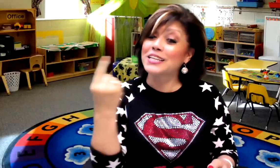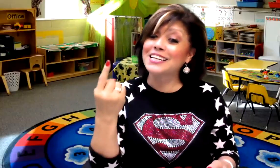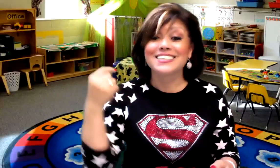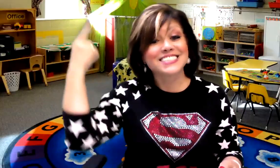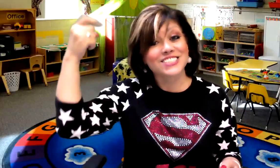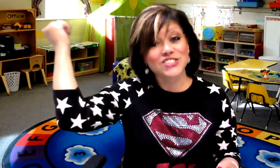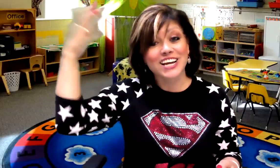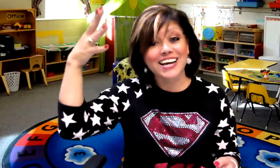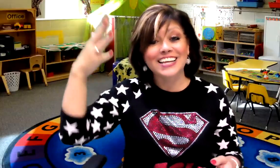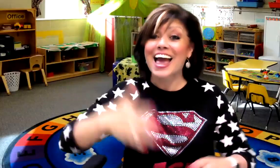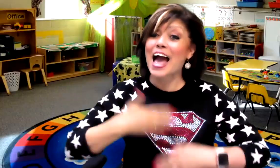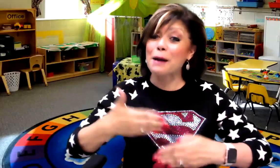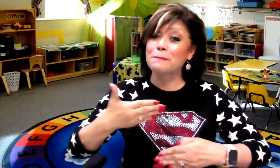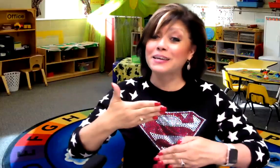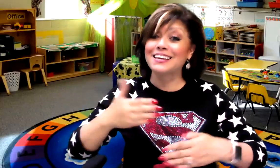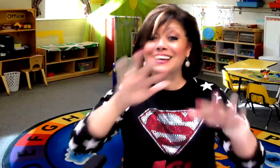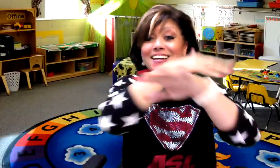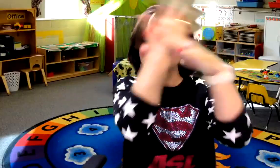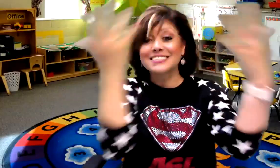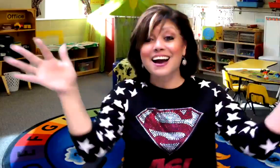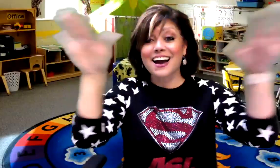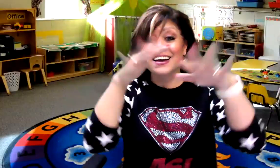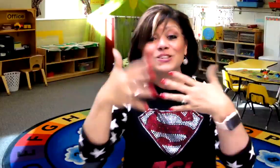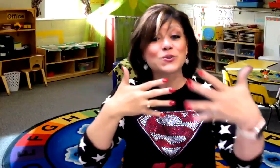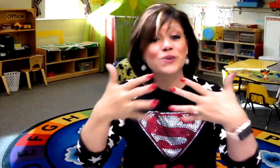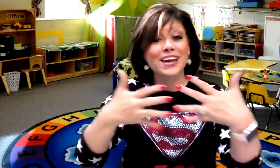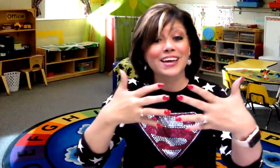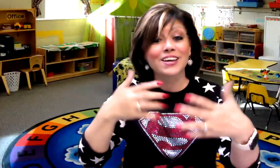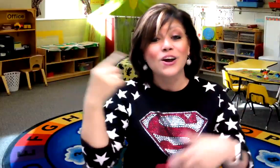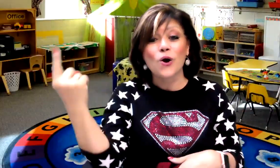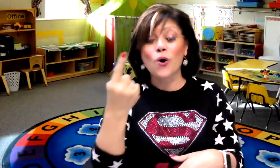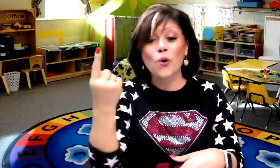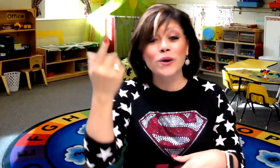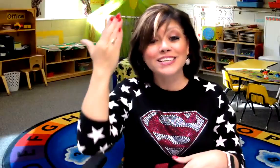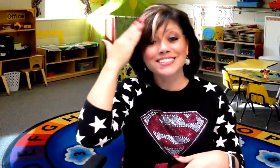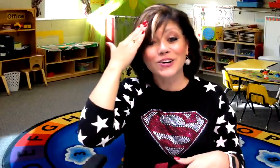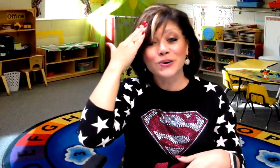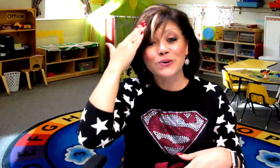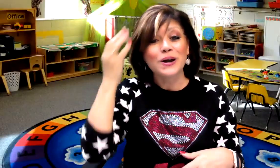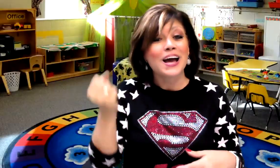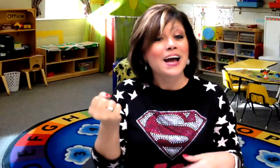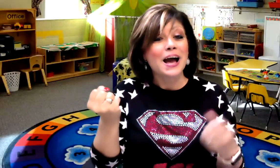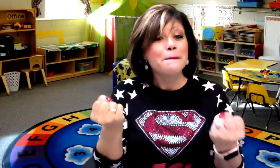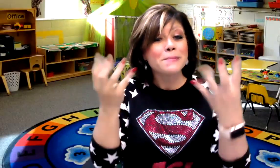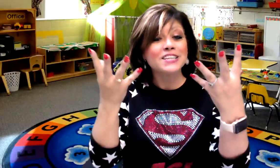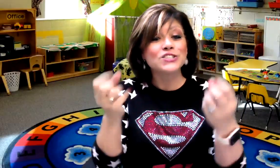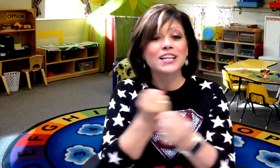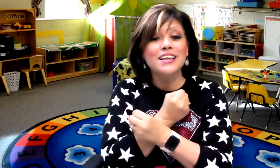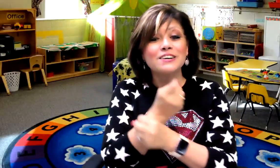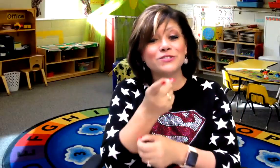only sunshine, happy, skies gray, always know, much love